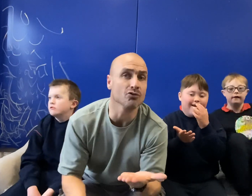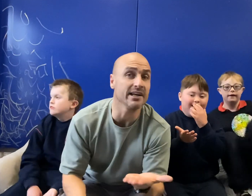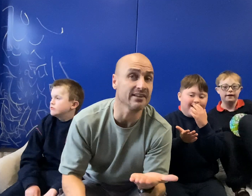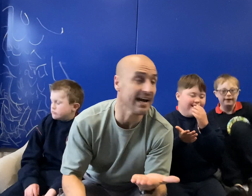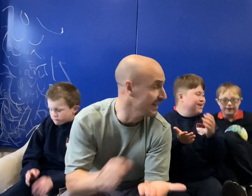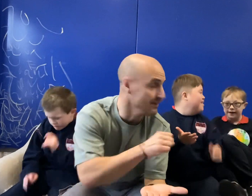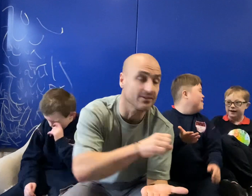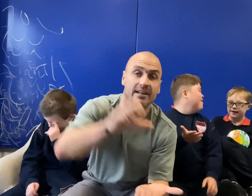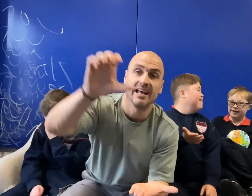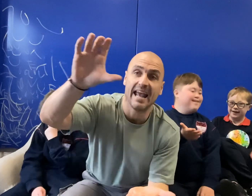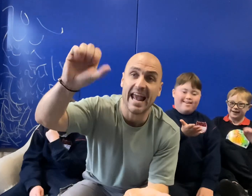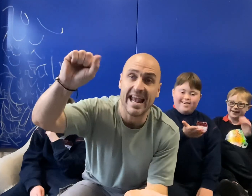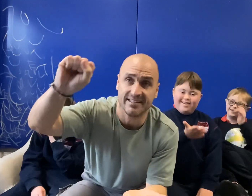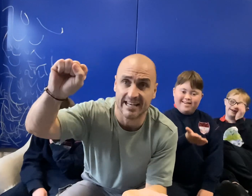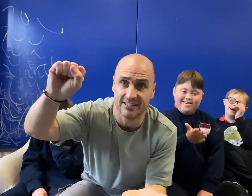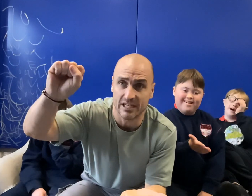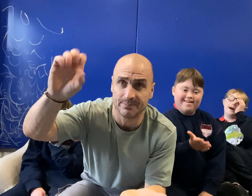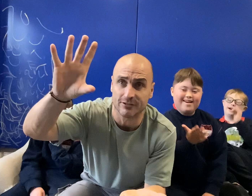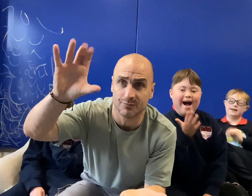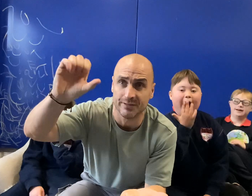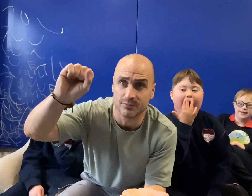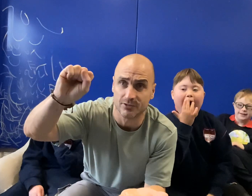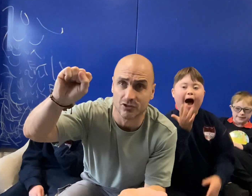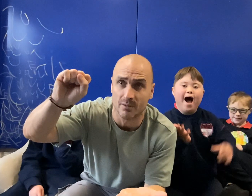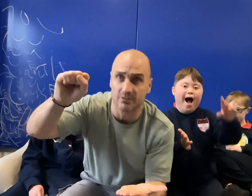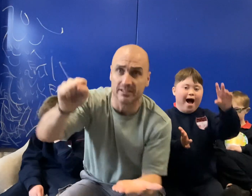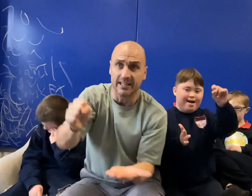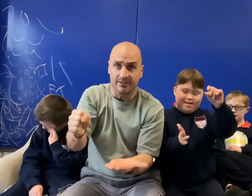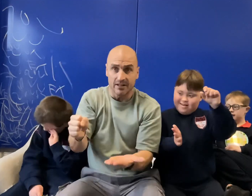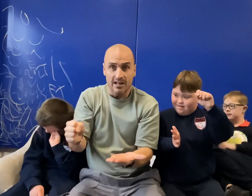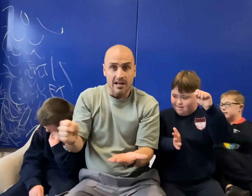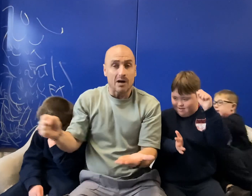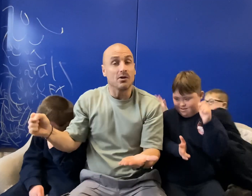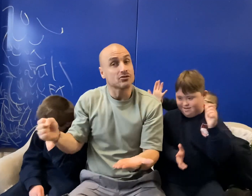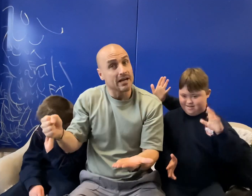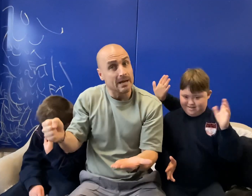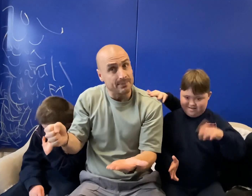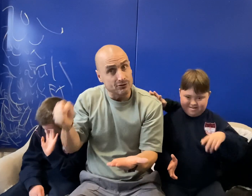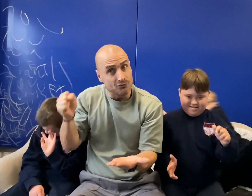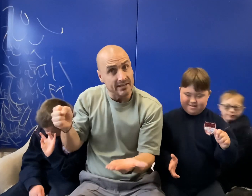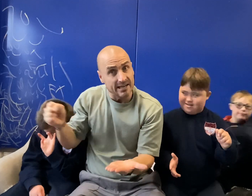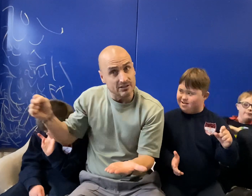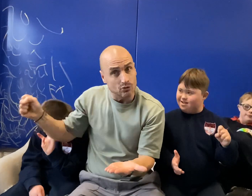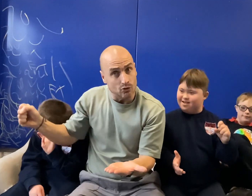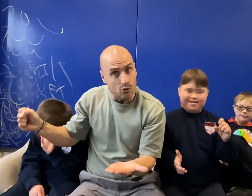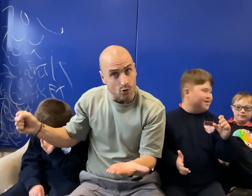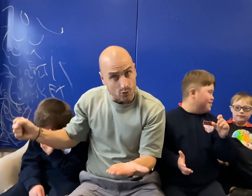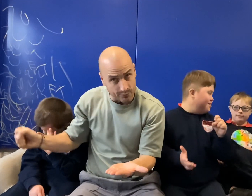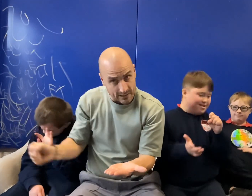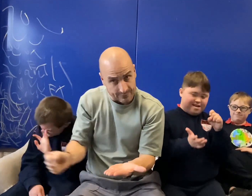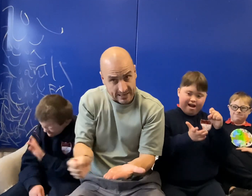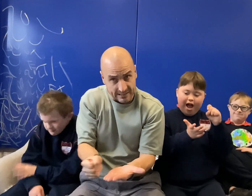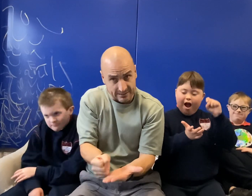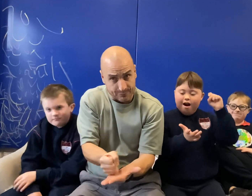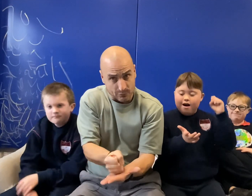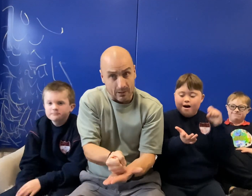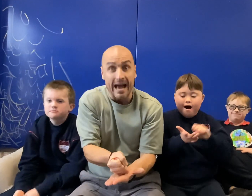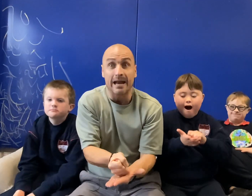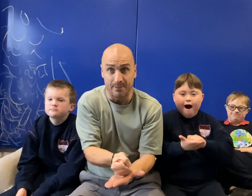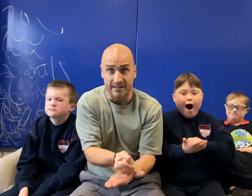Right hand, S handshake. That's your fist with your thumb outside. And what's going to happen is your right hand is going to go over your left hand as if you're hand passing